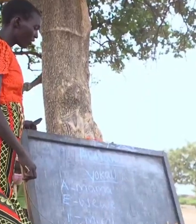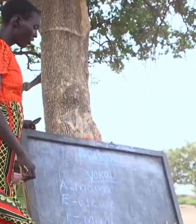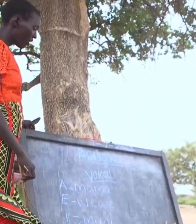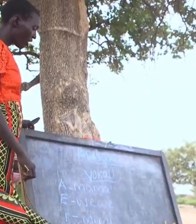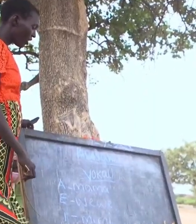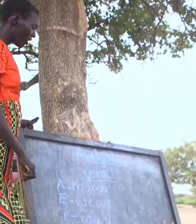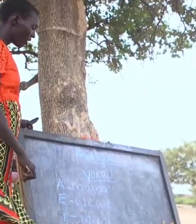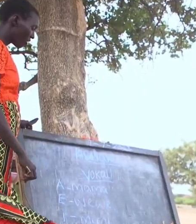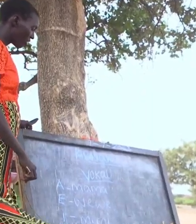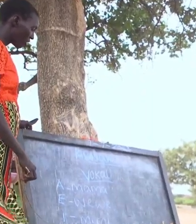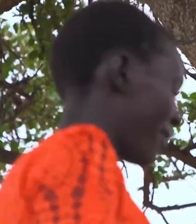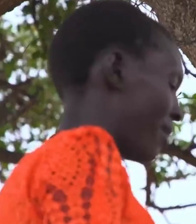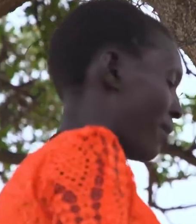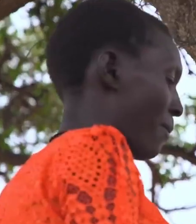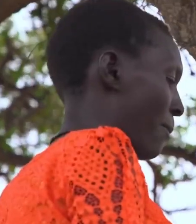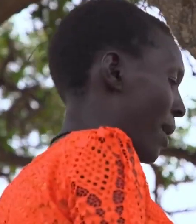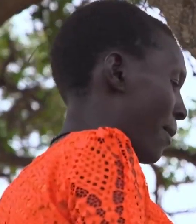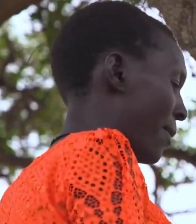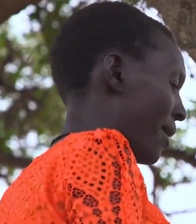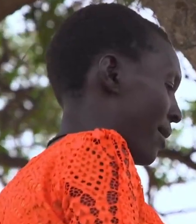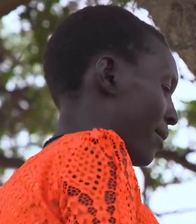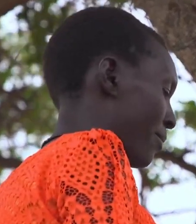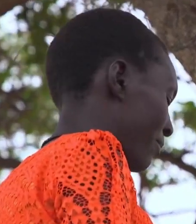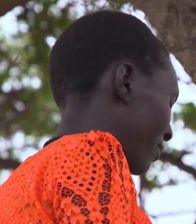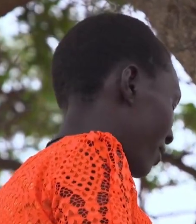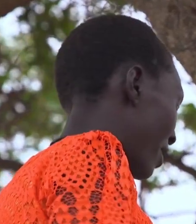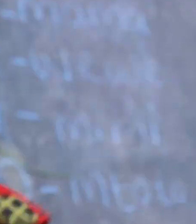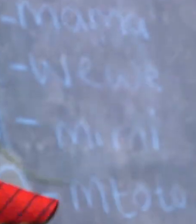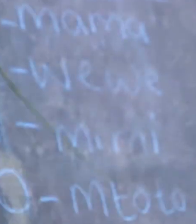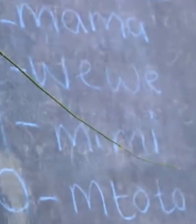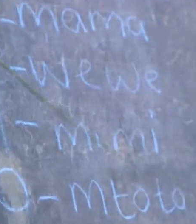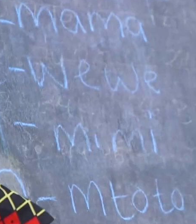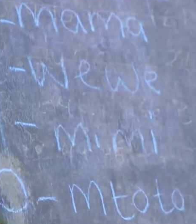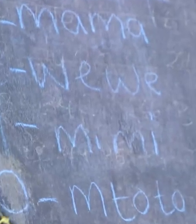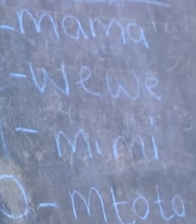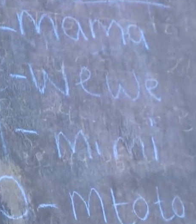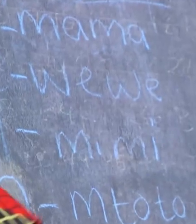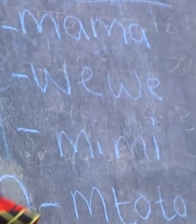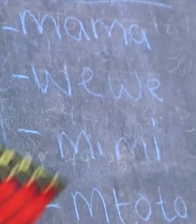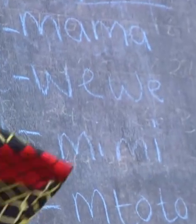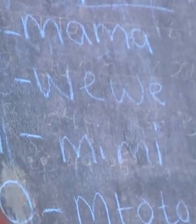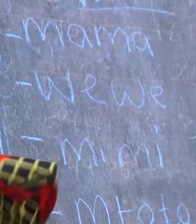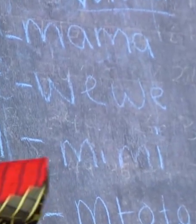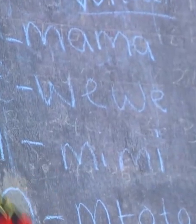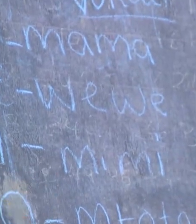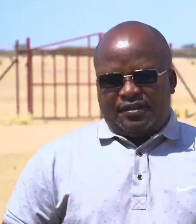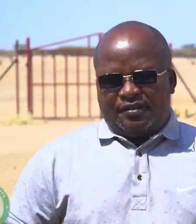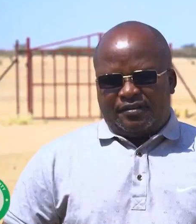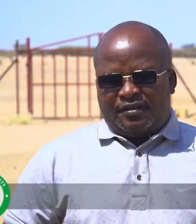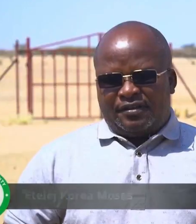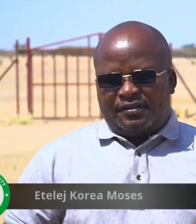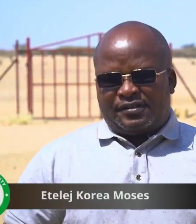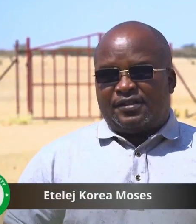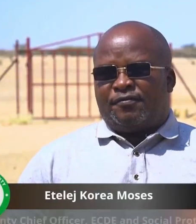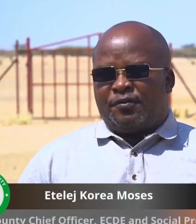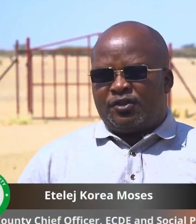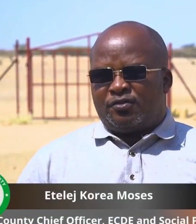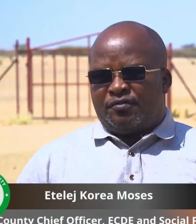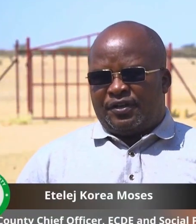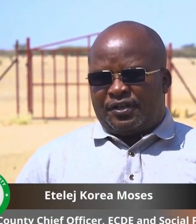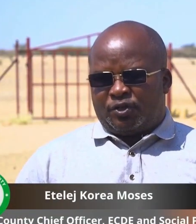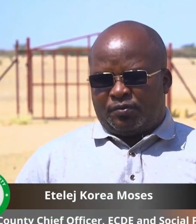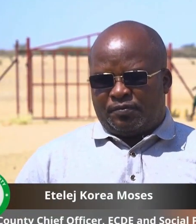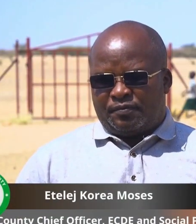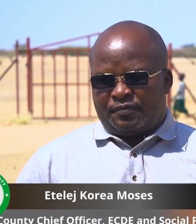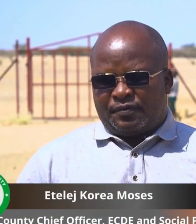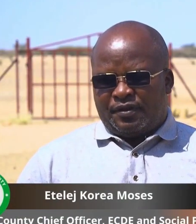governors, the board of directors, ECD network, please be here, and the secretariat also. So that photo